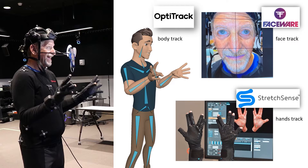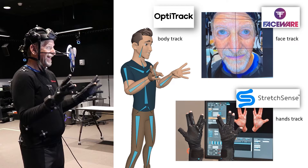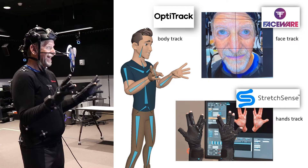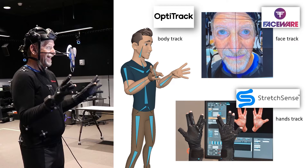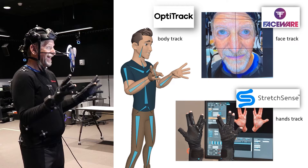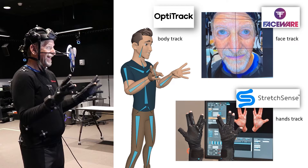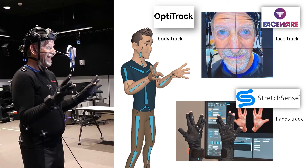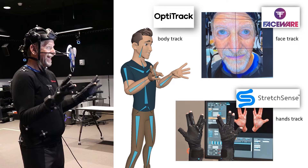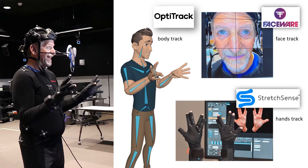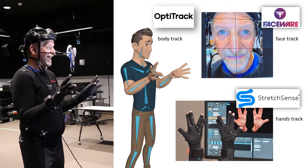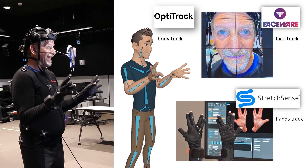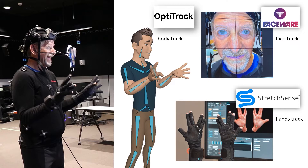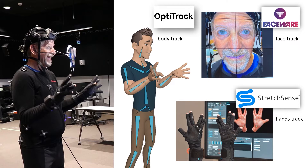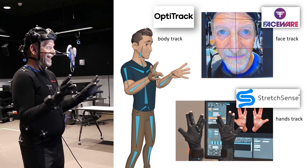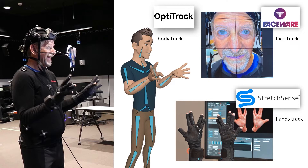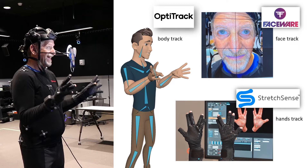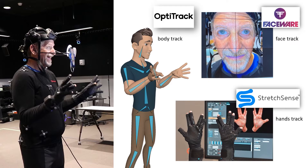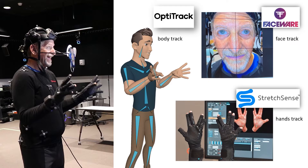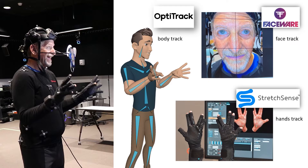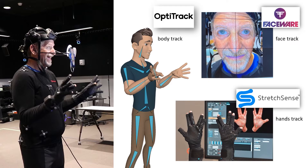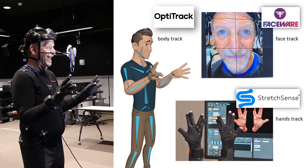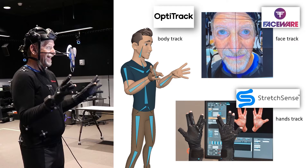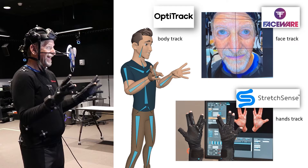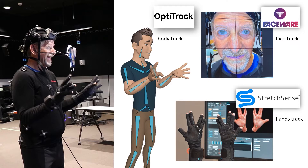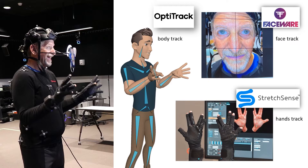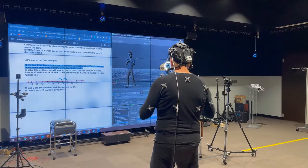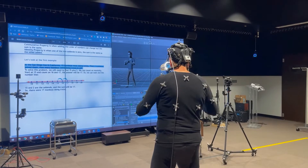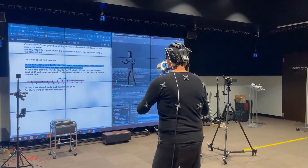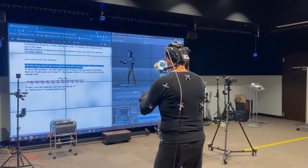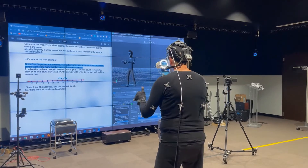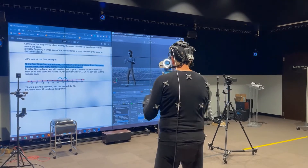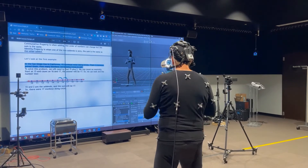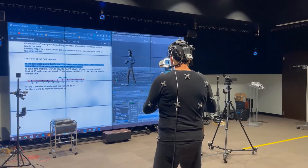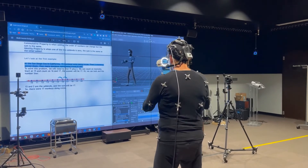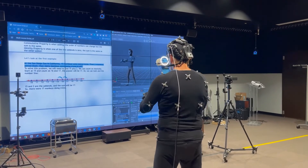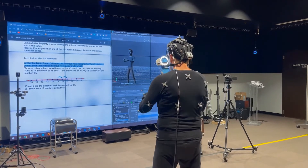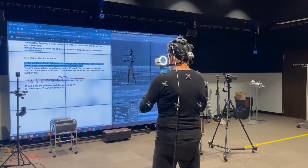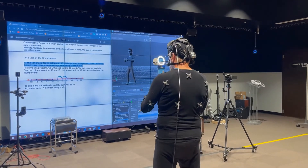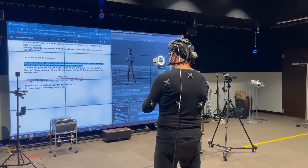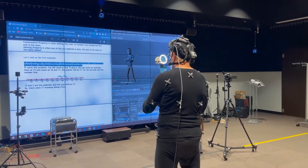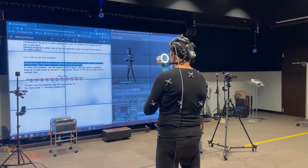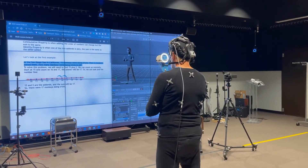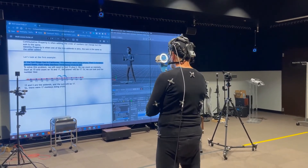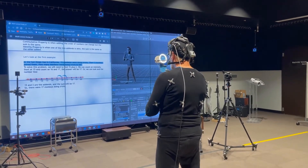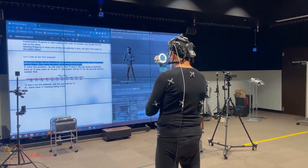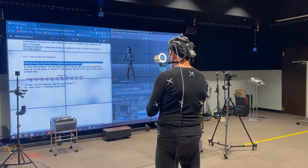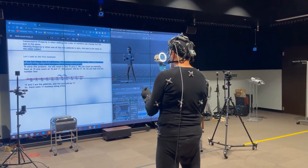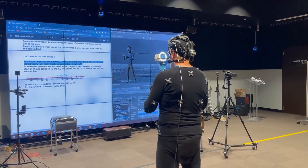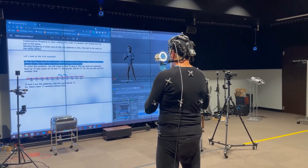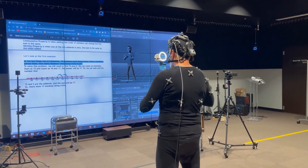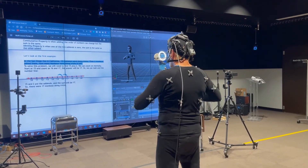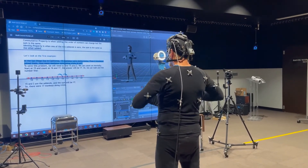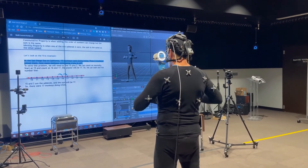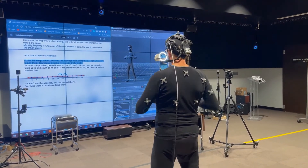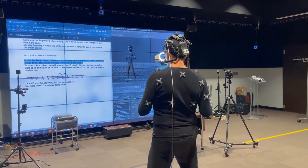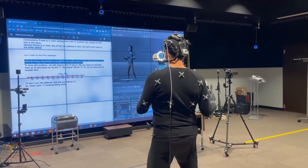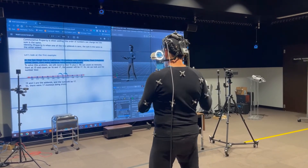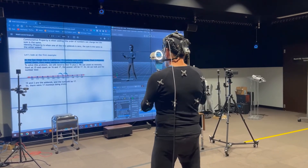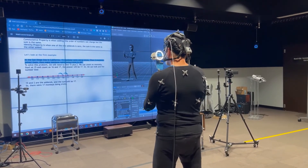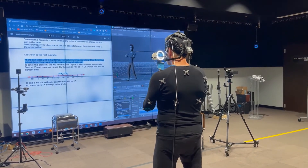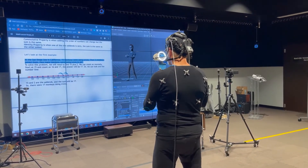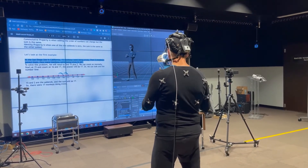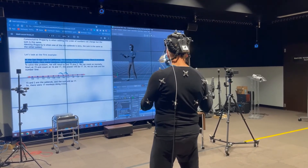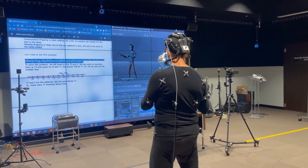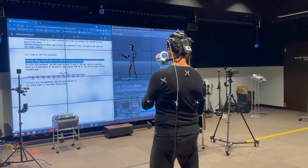into MotionBuilder in real-time, on a rigged character. Here is a quick look to our motion capture session. We